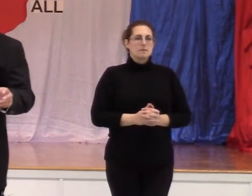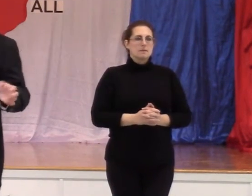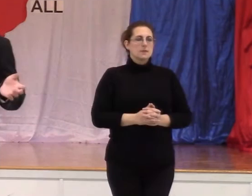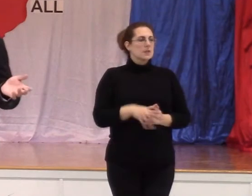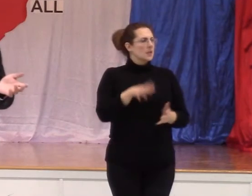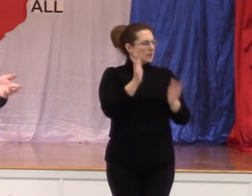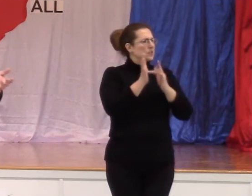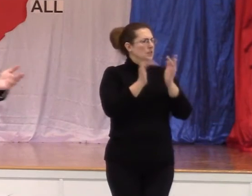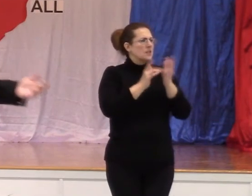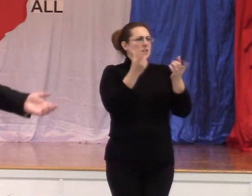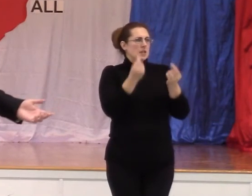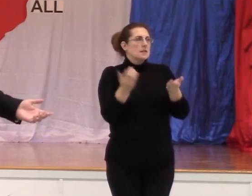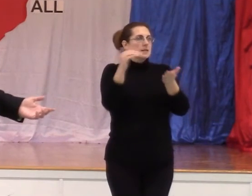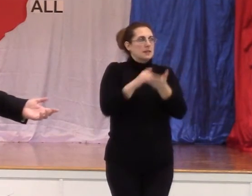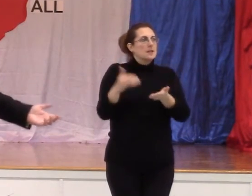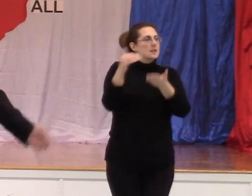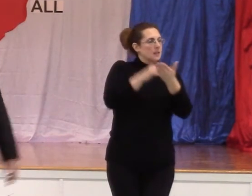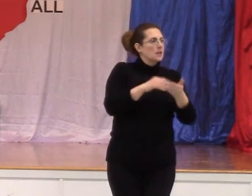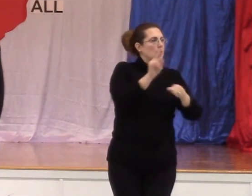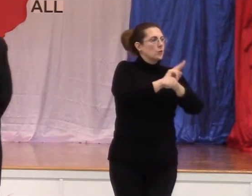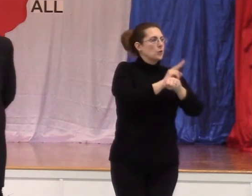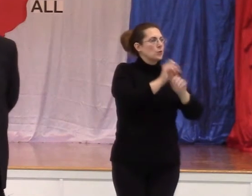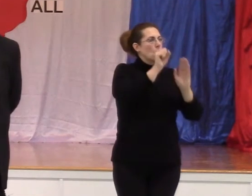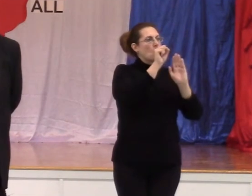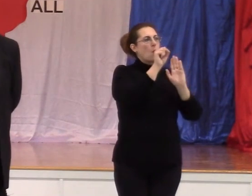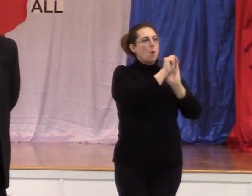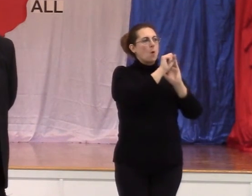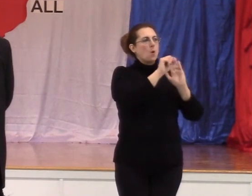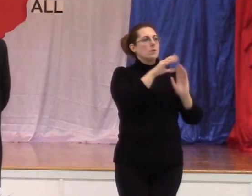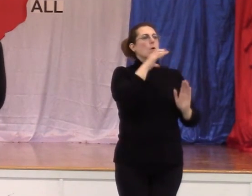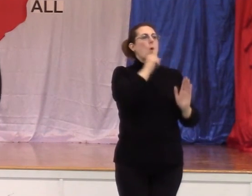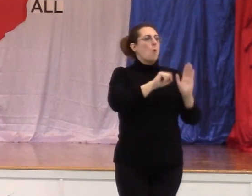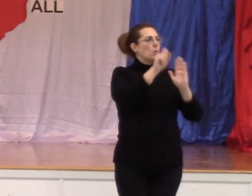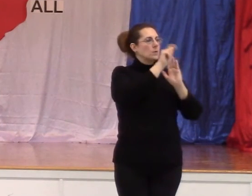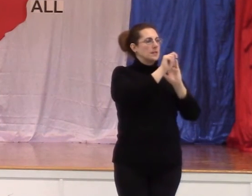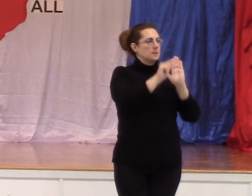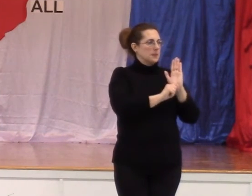This is what Jesus says over and over again when he uses the Old Testament.